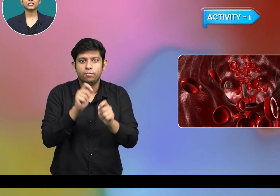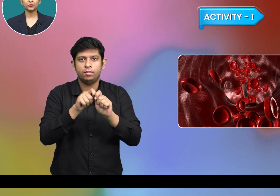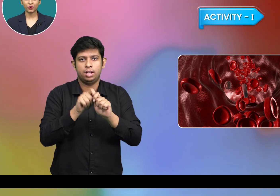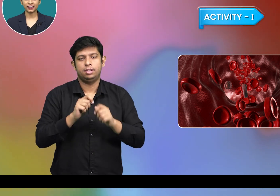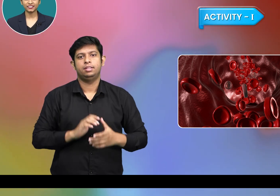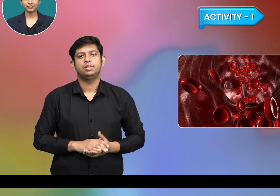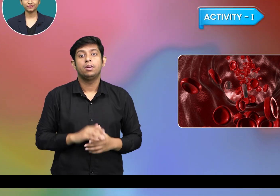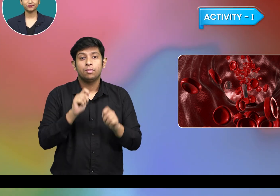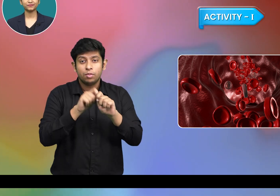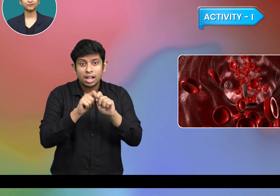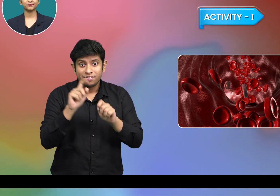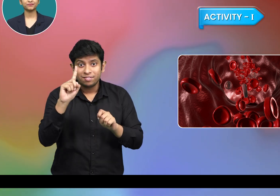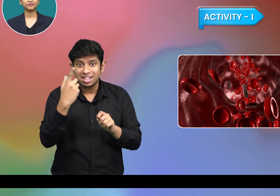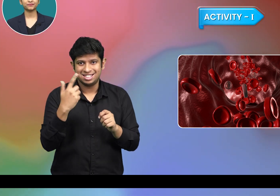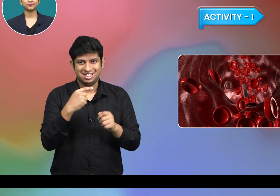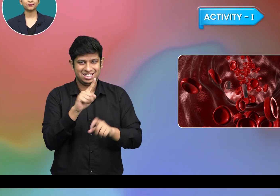Activity 1.